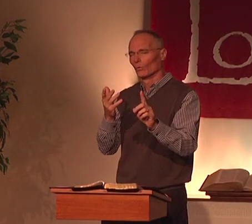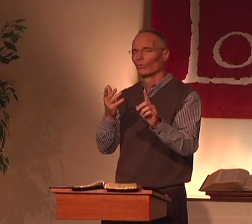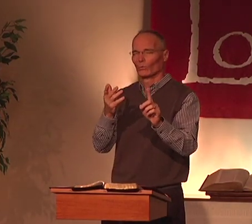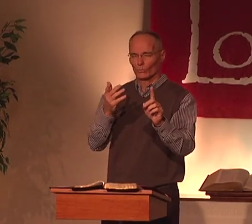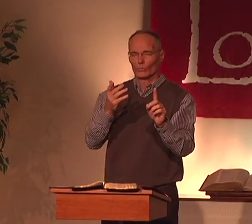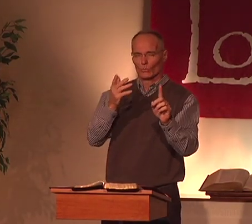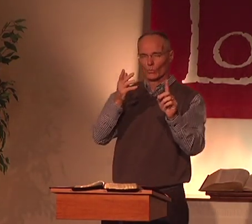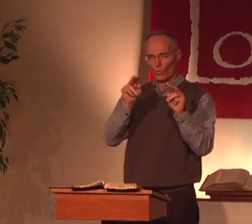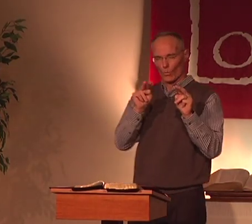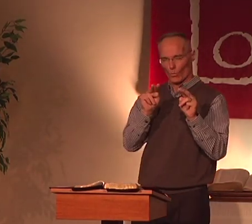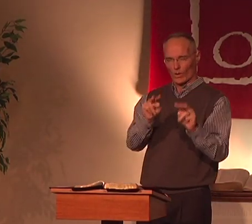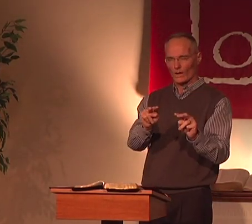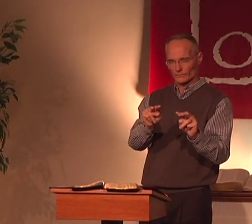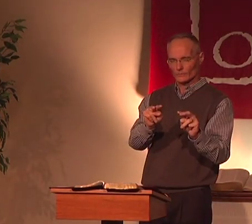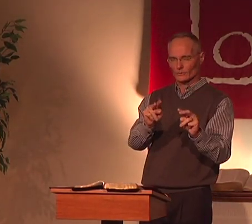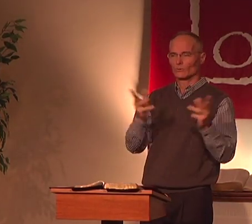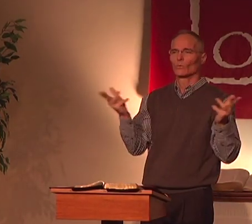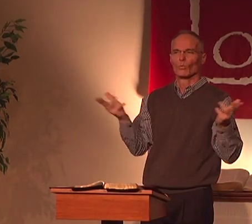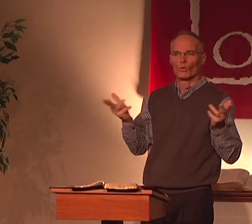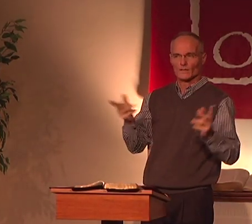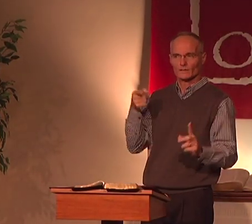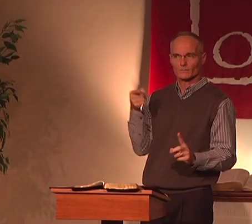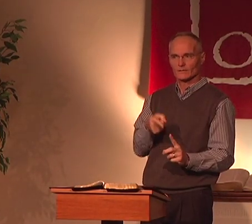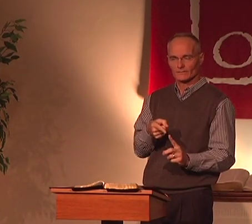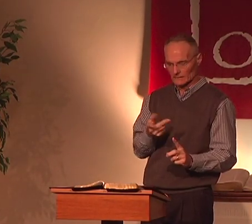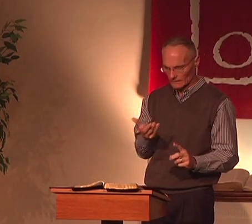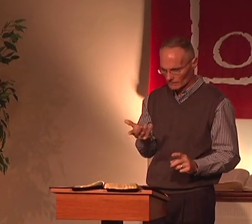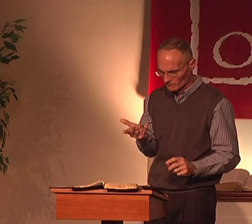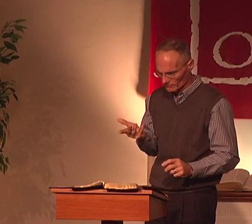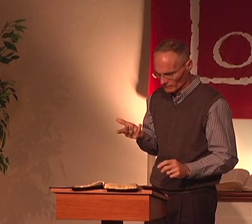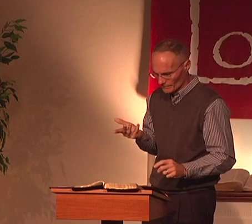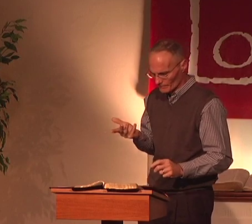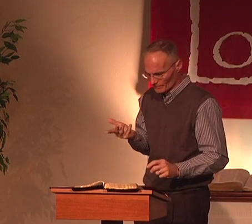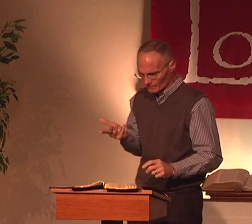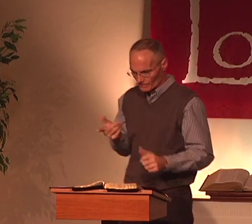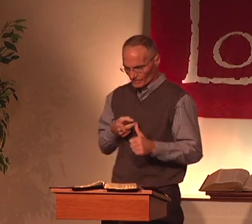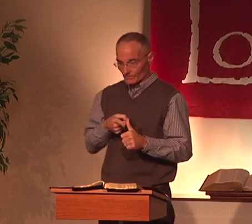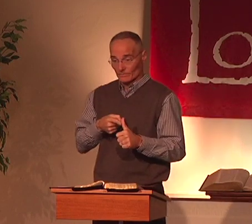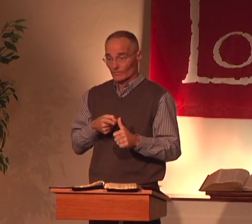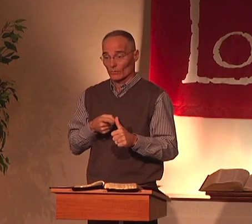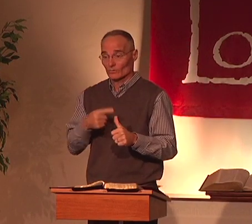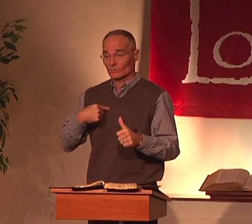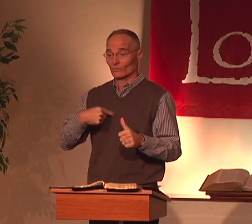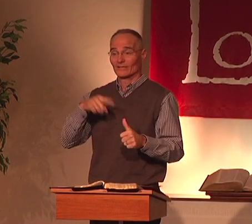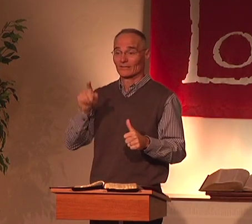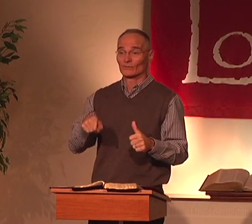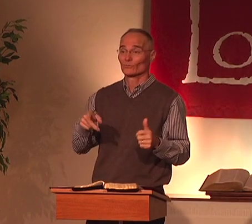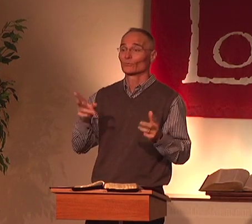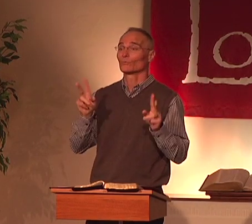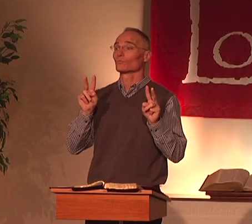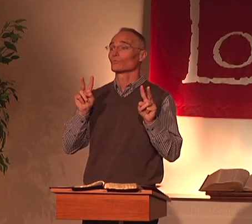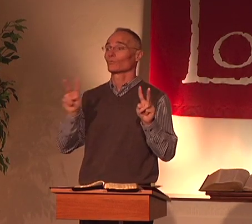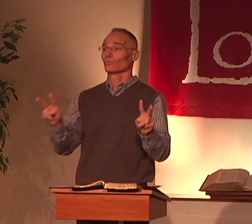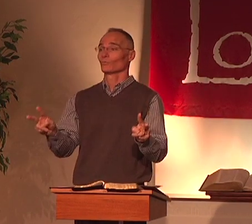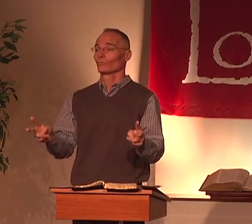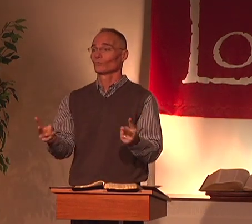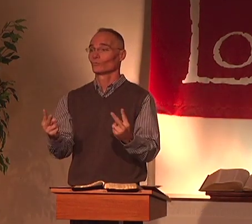Now Watching What specifically Are we to watch First of all We need to